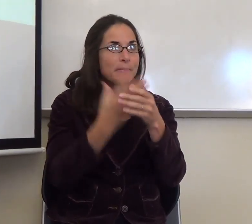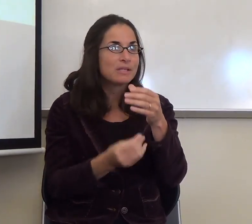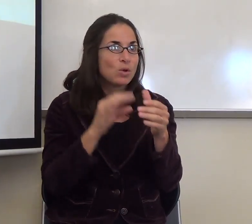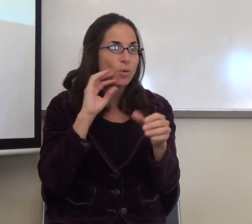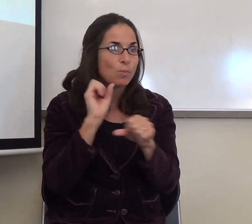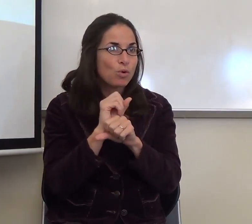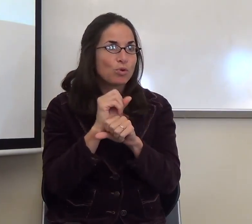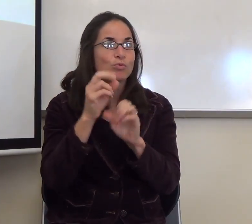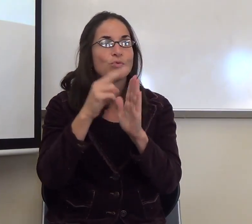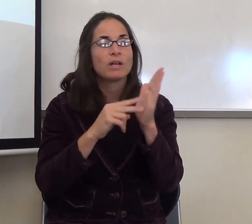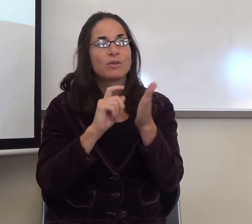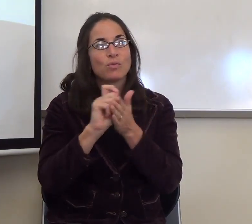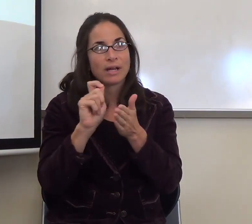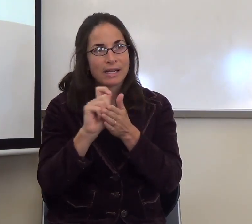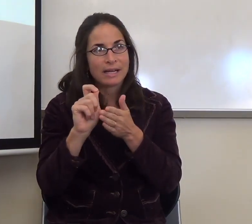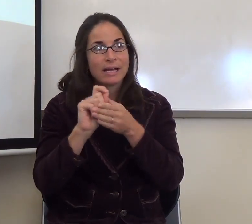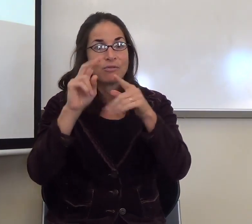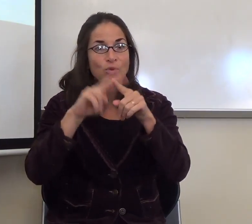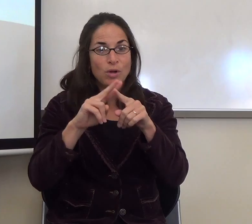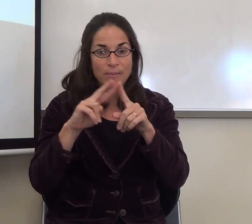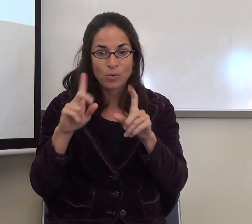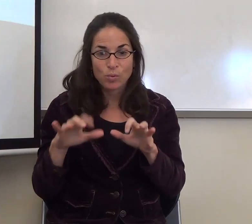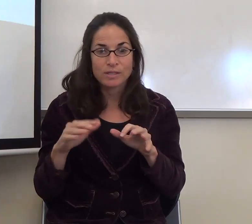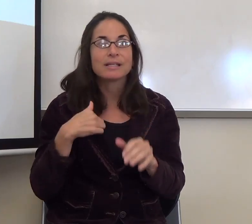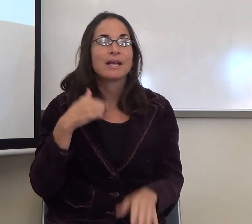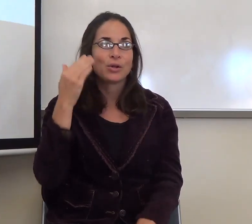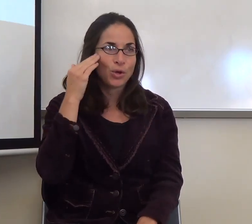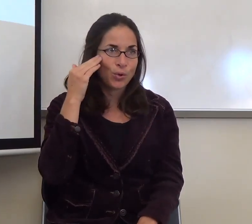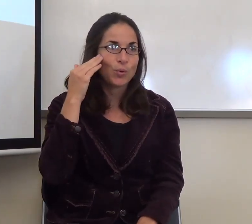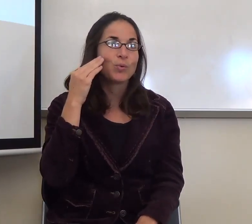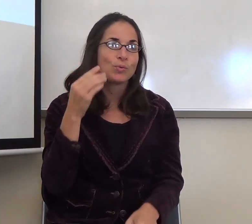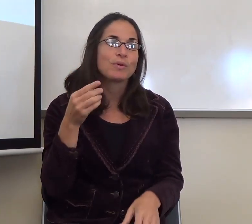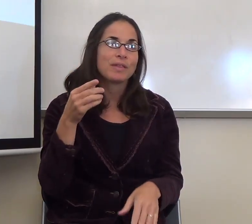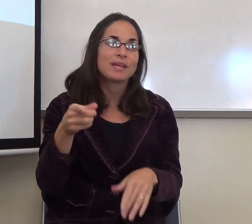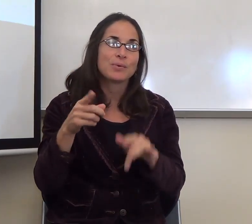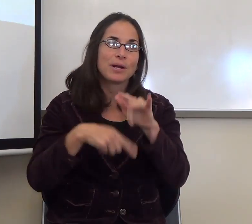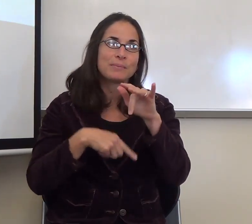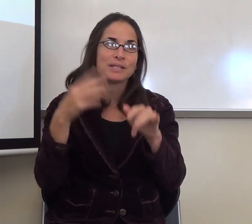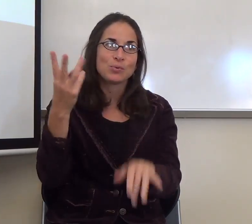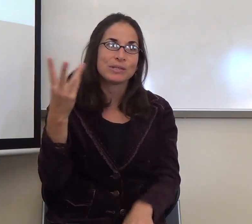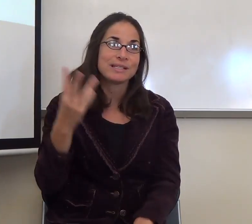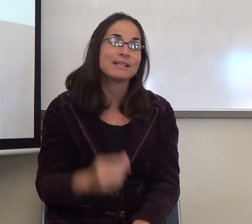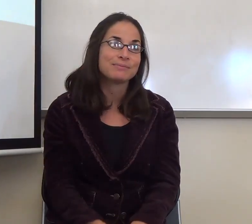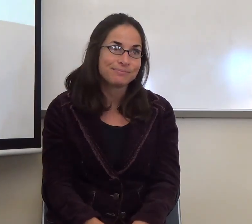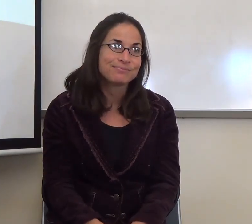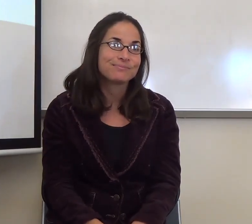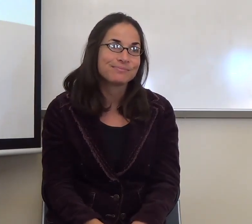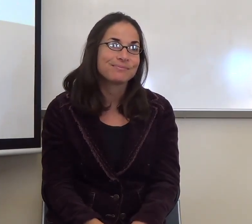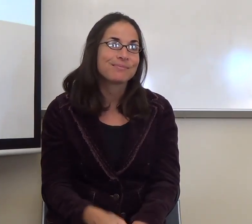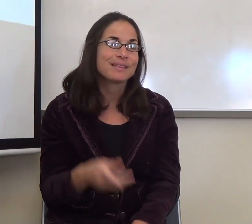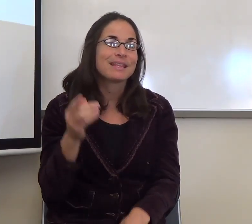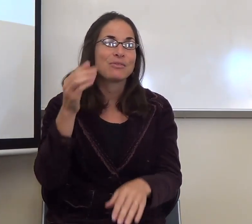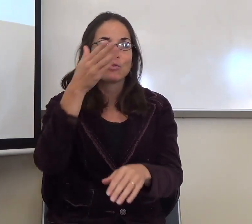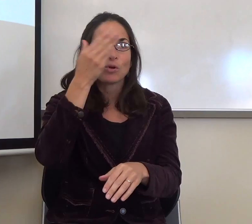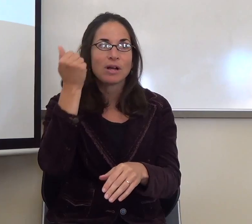writing exercise, and a vocabulary quiz. That means they were absent on a Wednesday and they didn't go to the website and